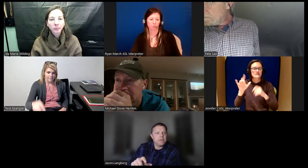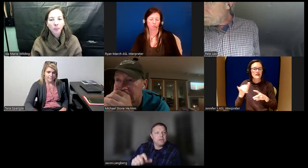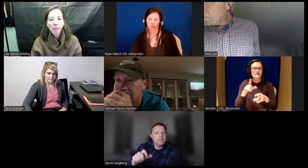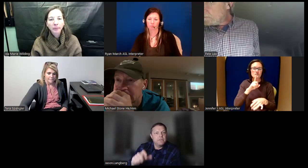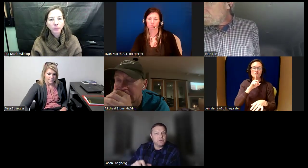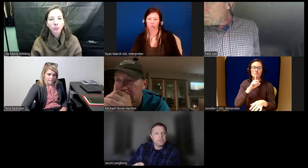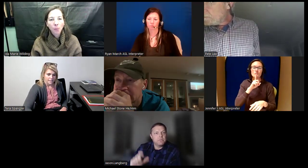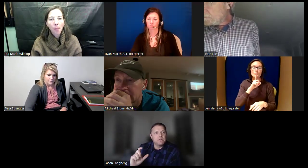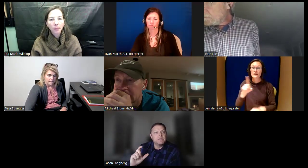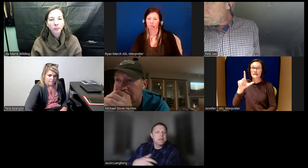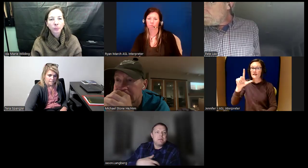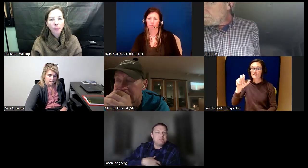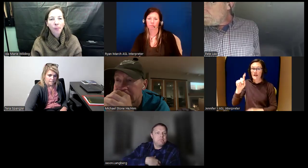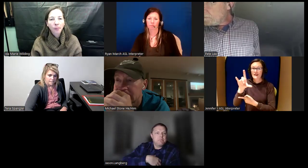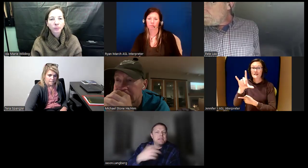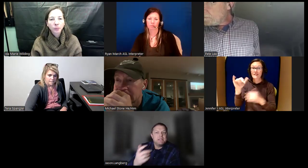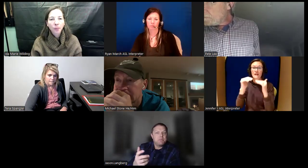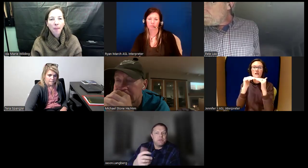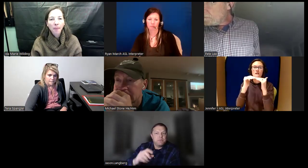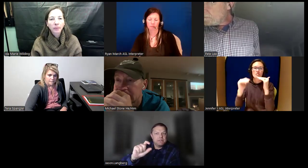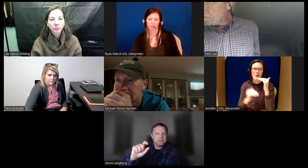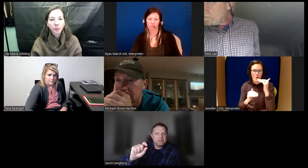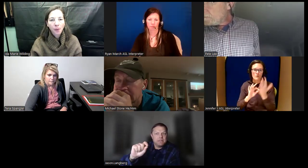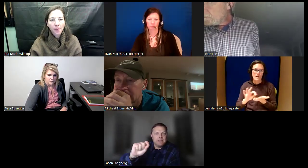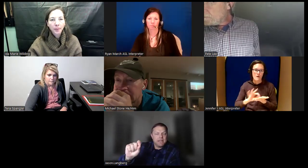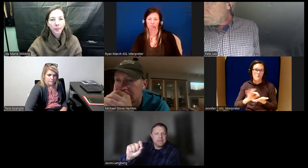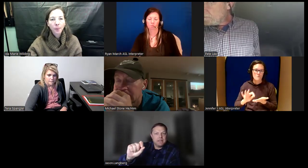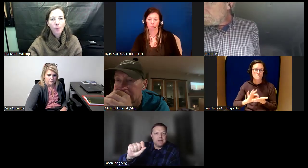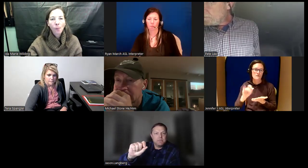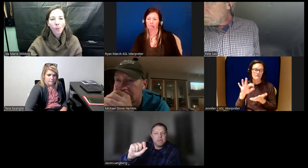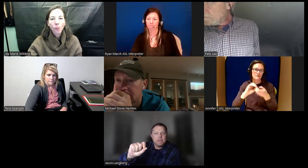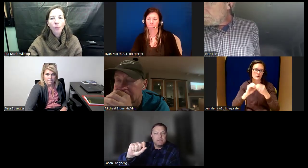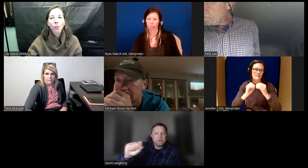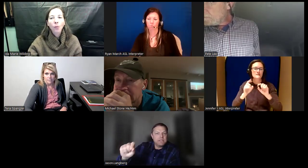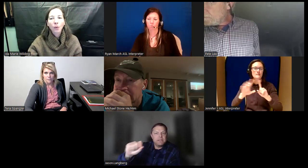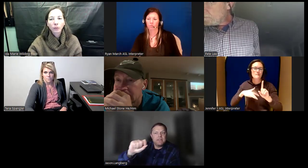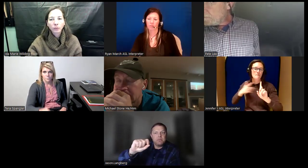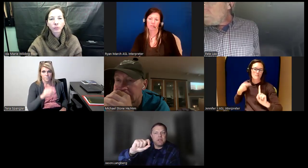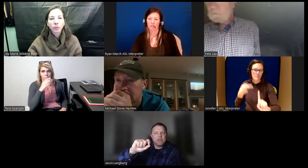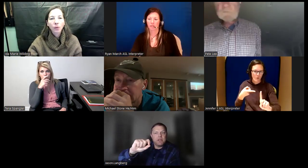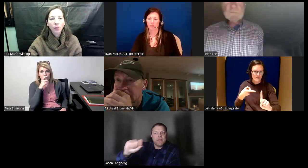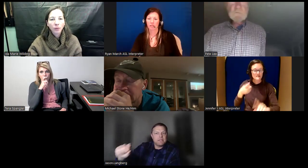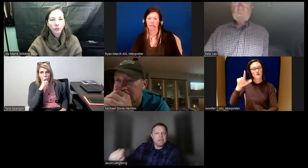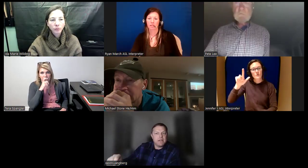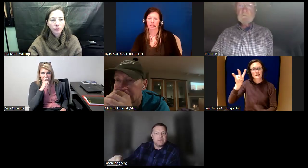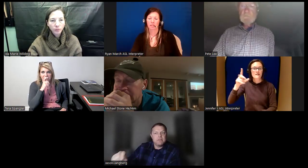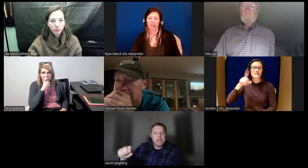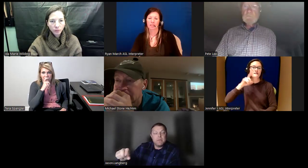undercount of the total numbers. My basic point was in saying 27 deaf and blind,